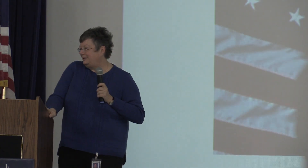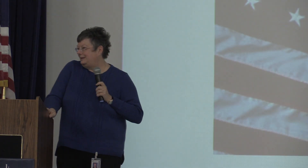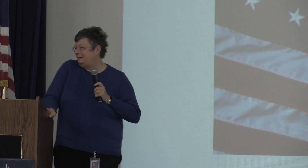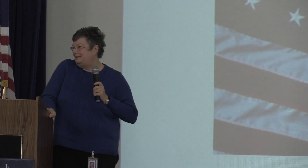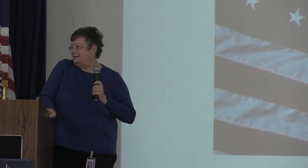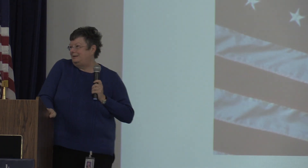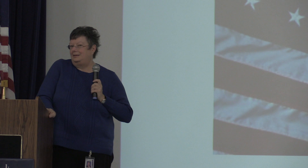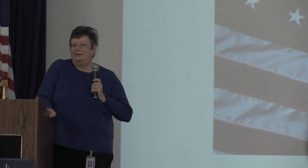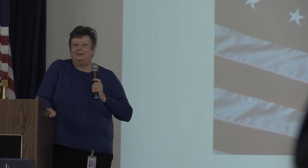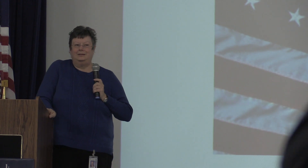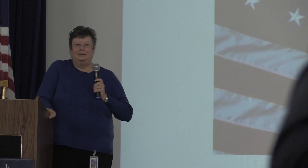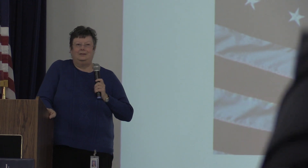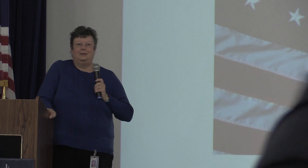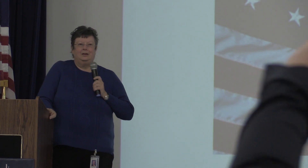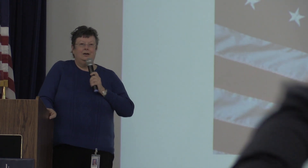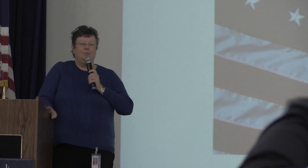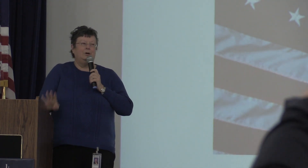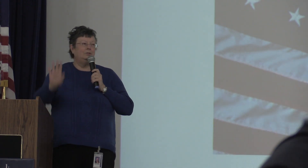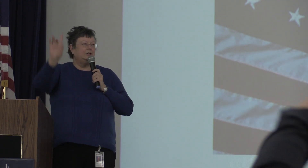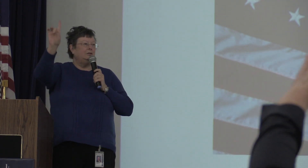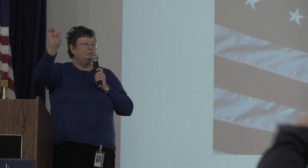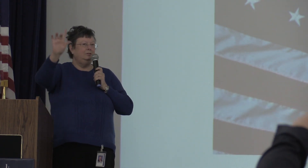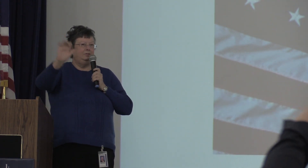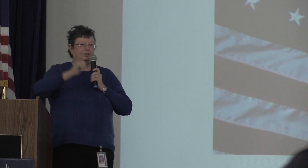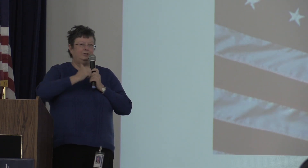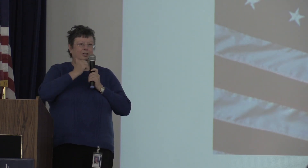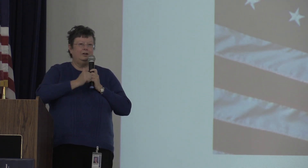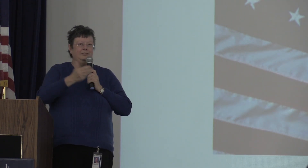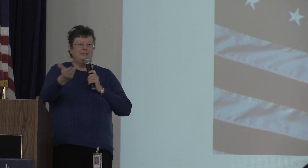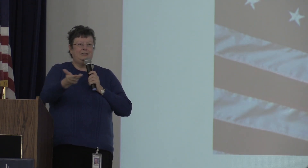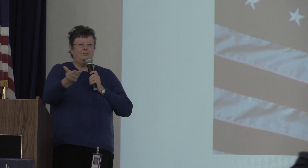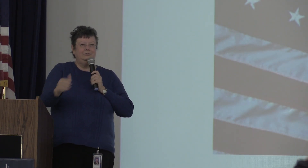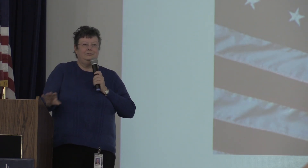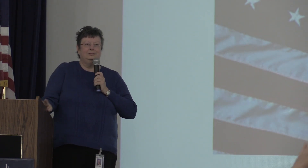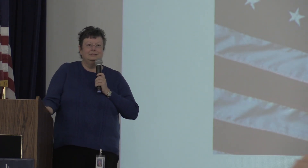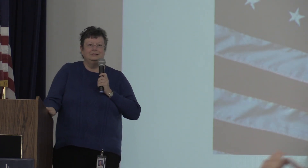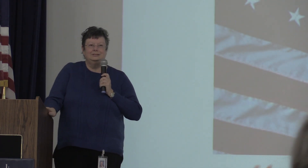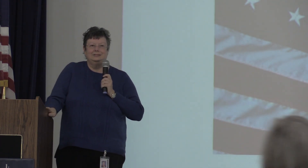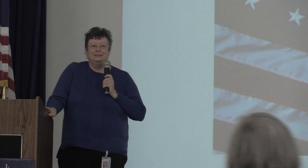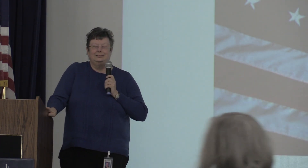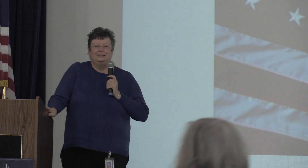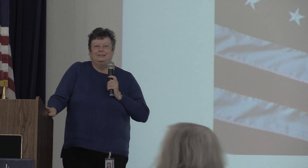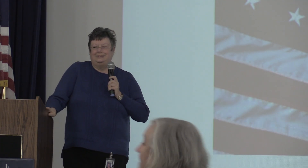Okay. Nope, time out. Oh, hold on. Dr. Garvin's here. Yes.